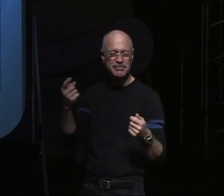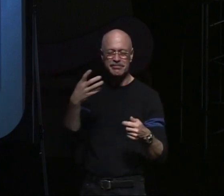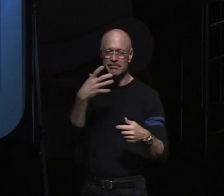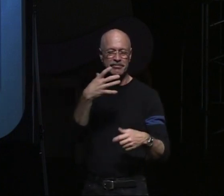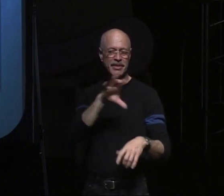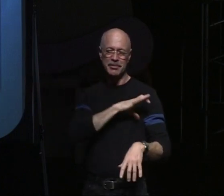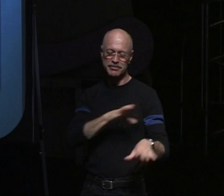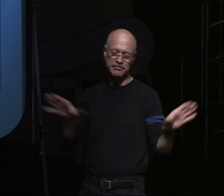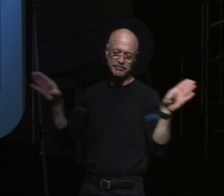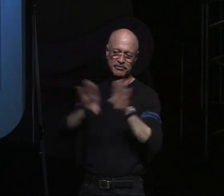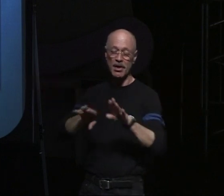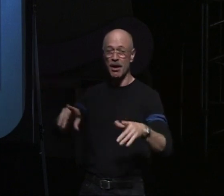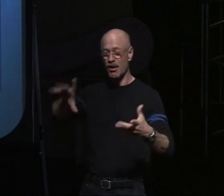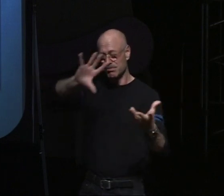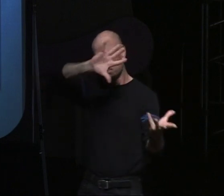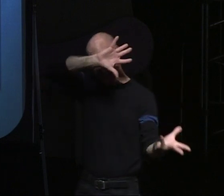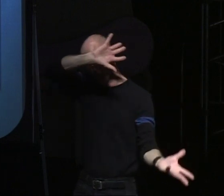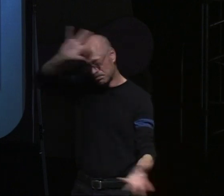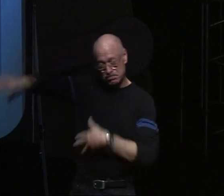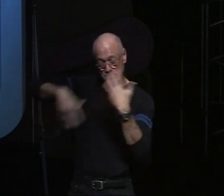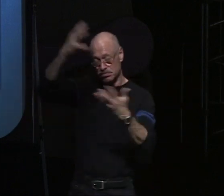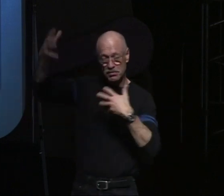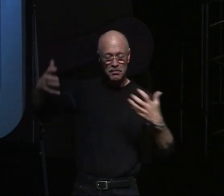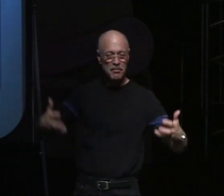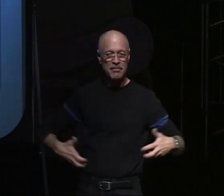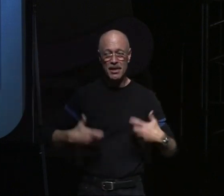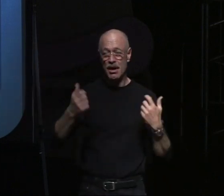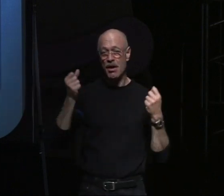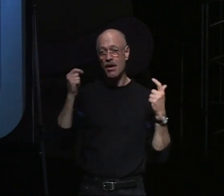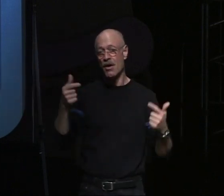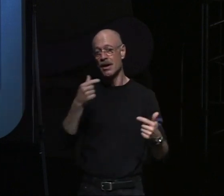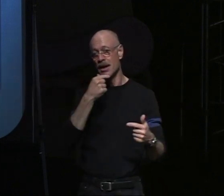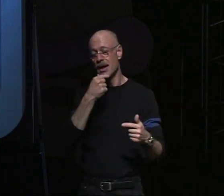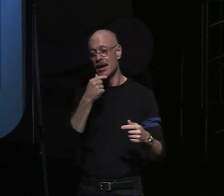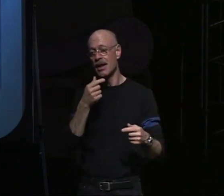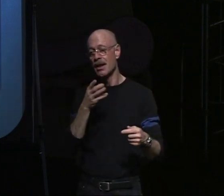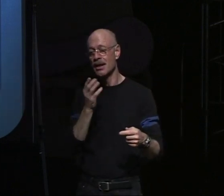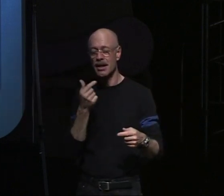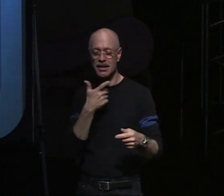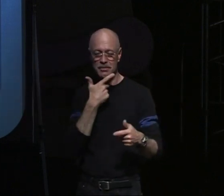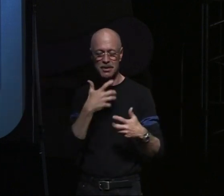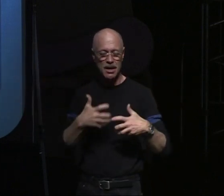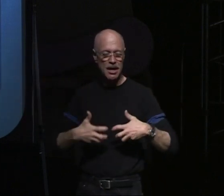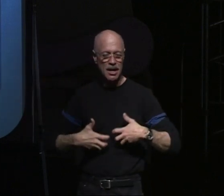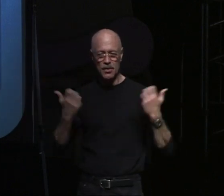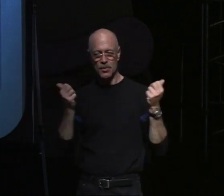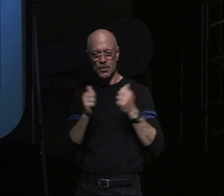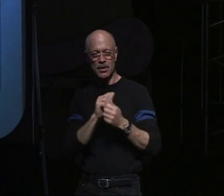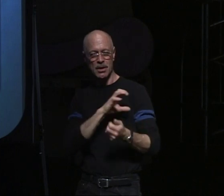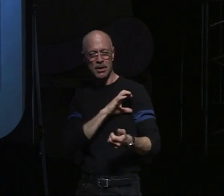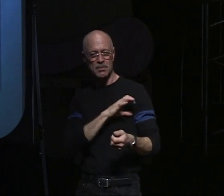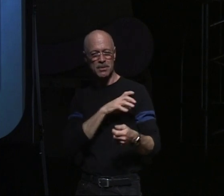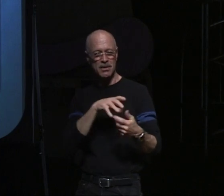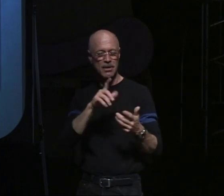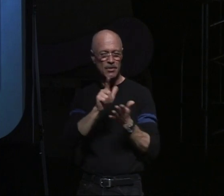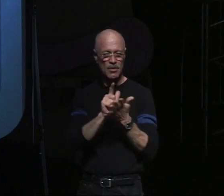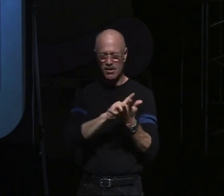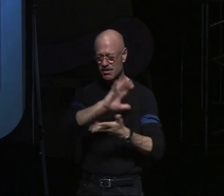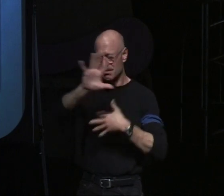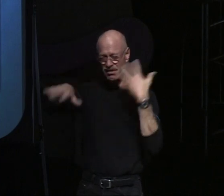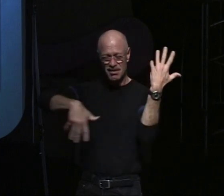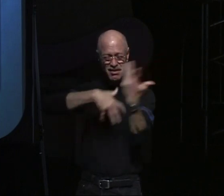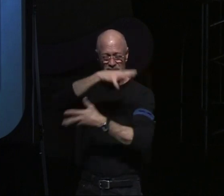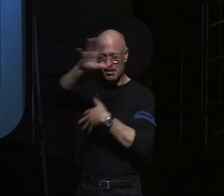and lesbians were congregating there, and the police had come in and raided it and closed it down. And all of the gay and